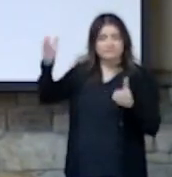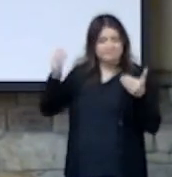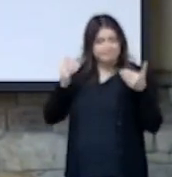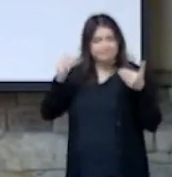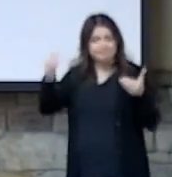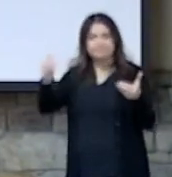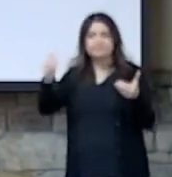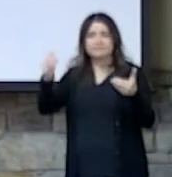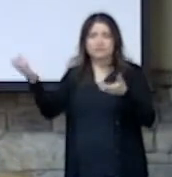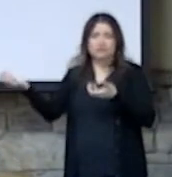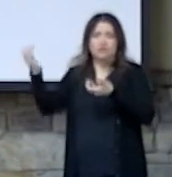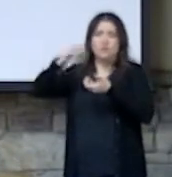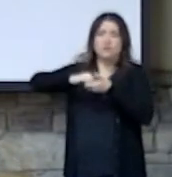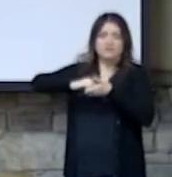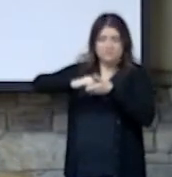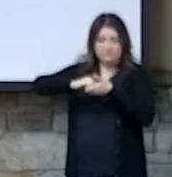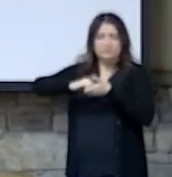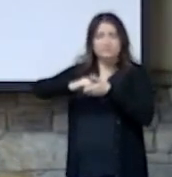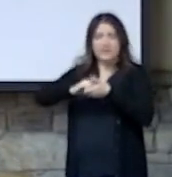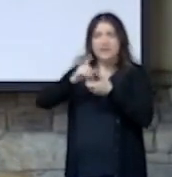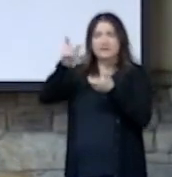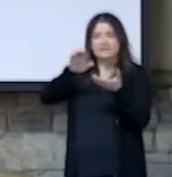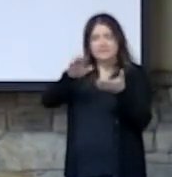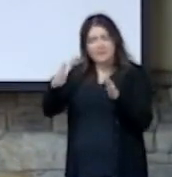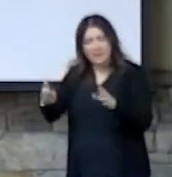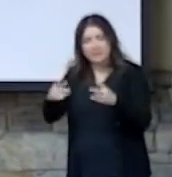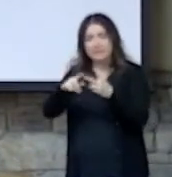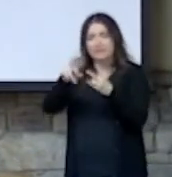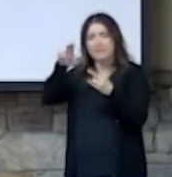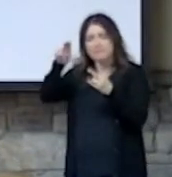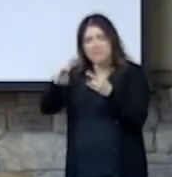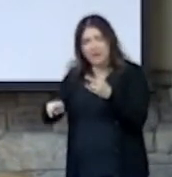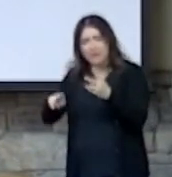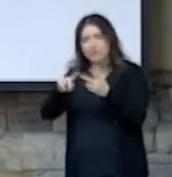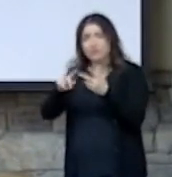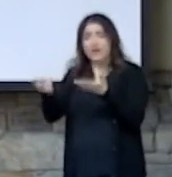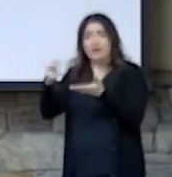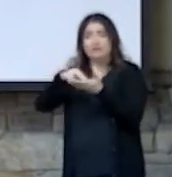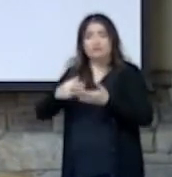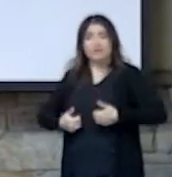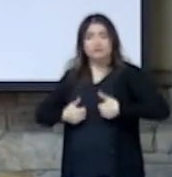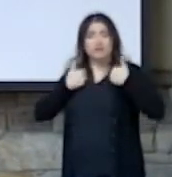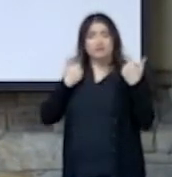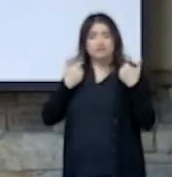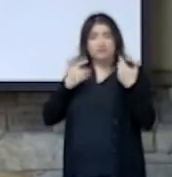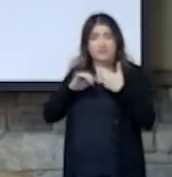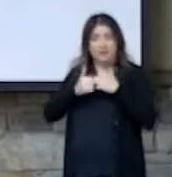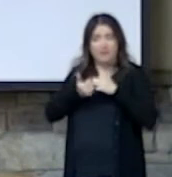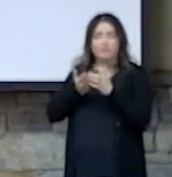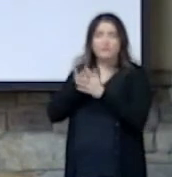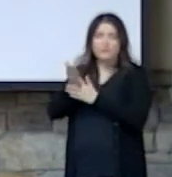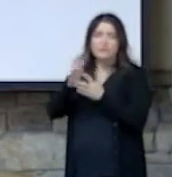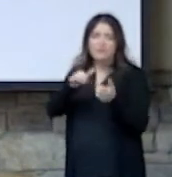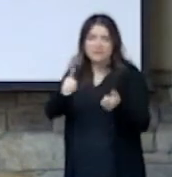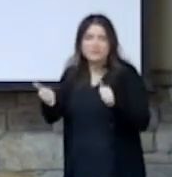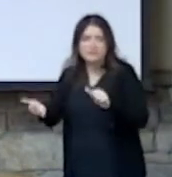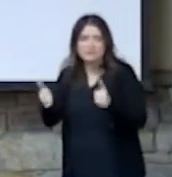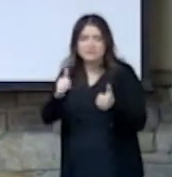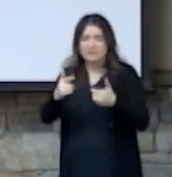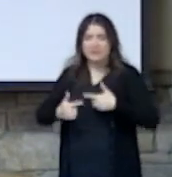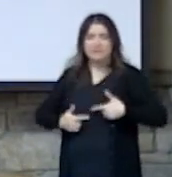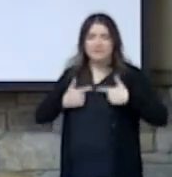being joined to His death, burial, and resurrection in baptism, and then living a life that's dedicated to Him